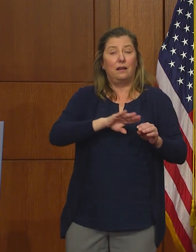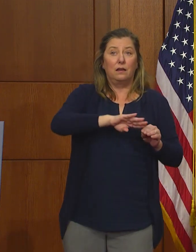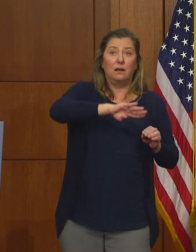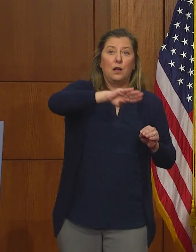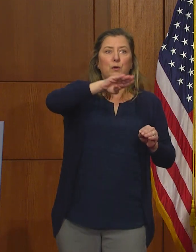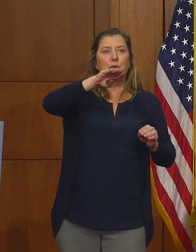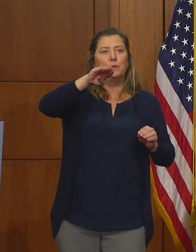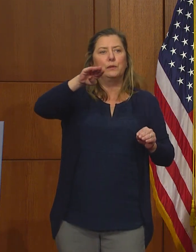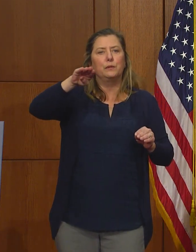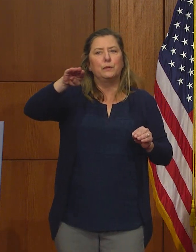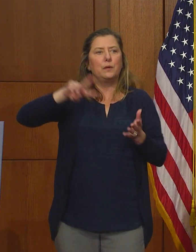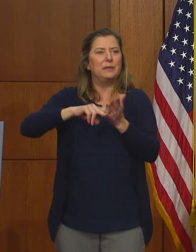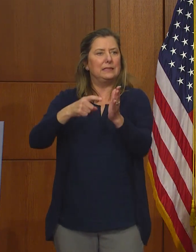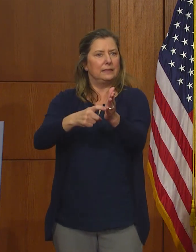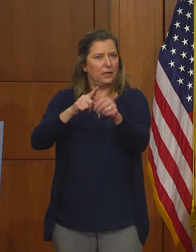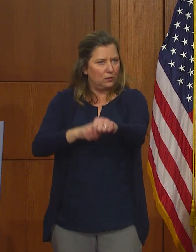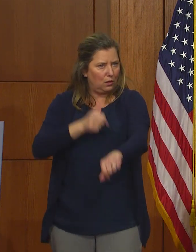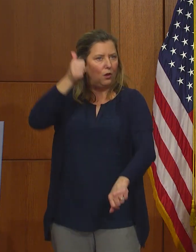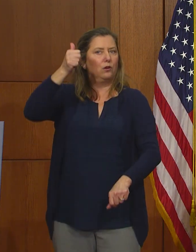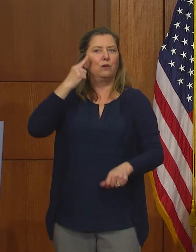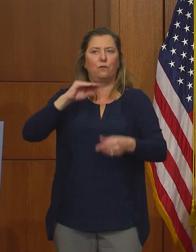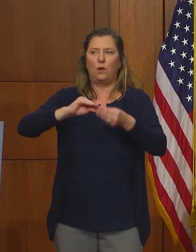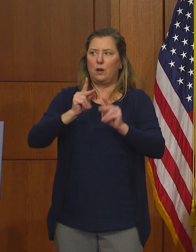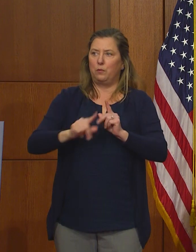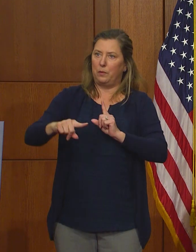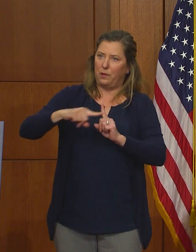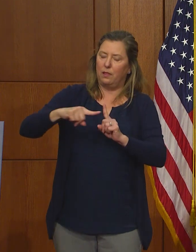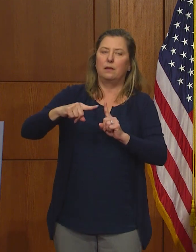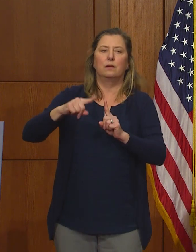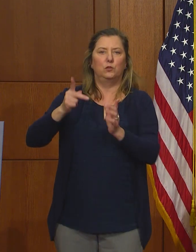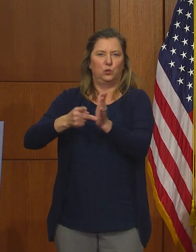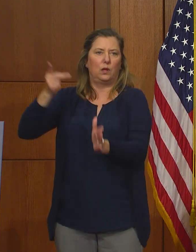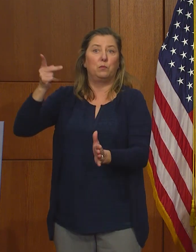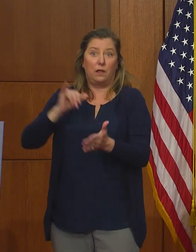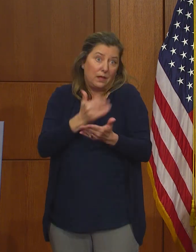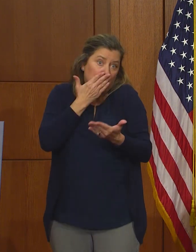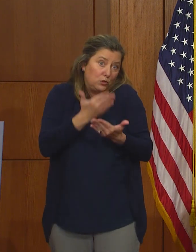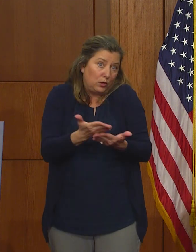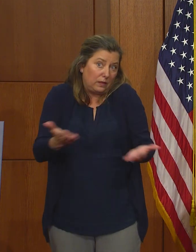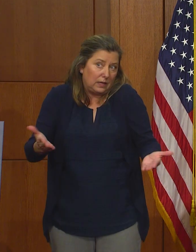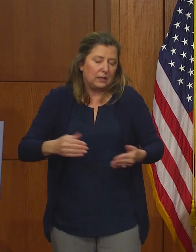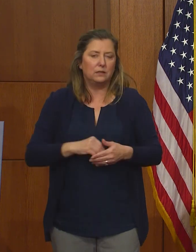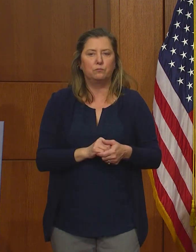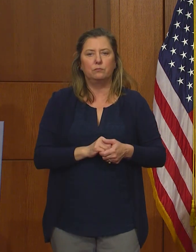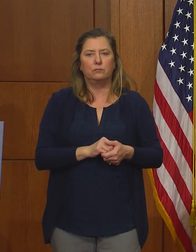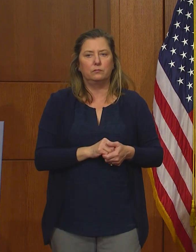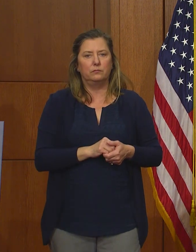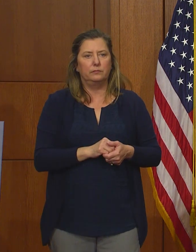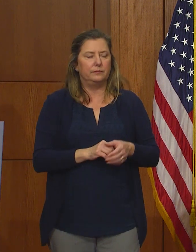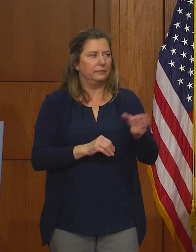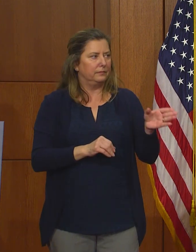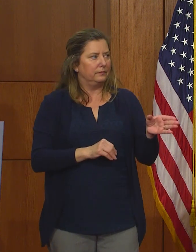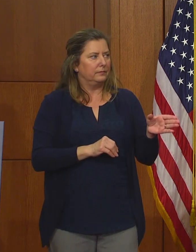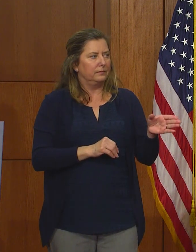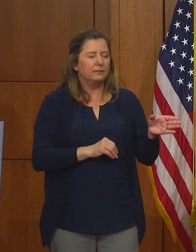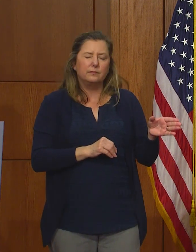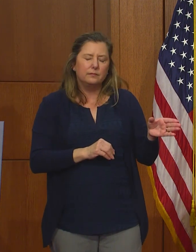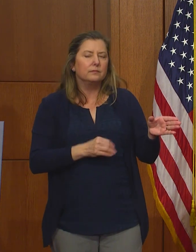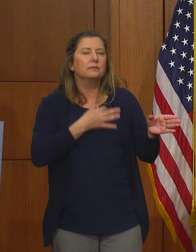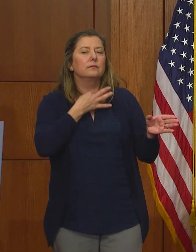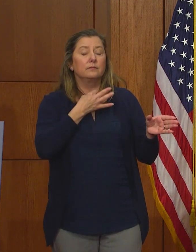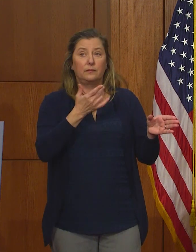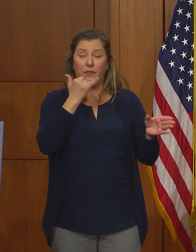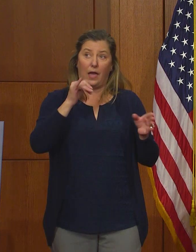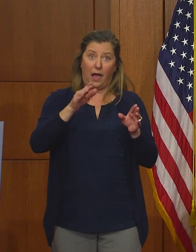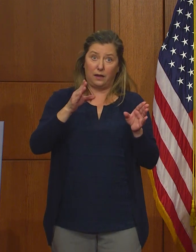flattened, it takes longer for the number of cases to double, which is a good thing. But I guess, like, my question is do you think that can be